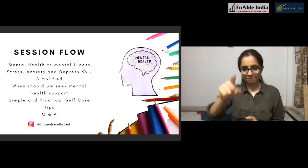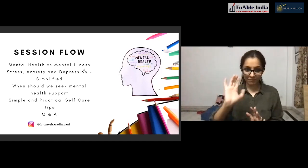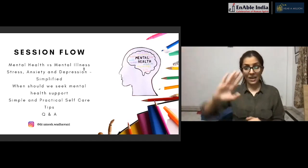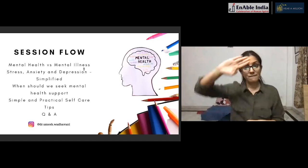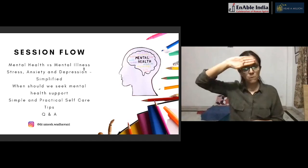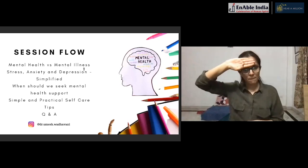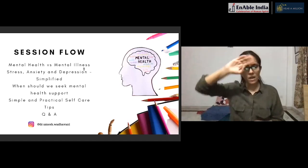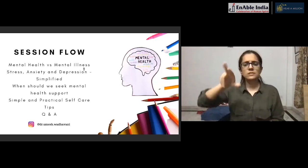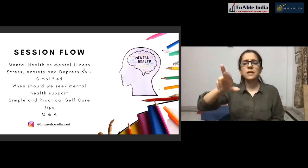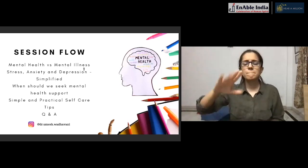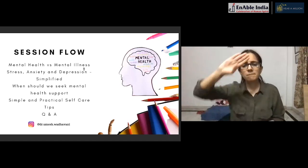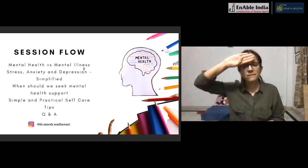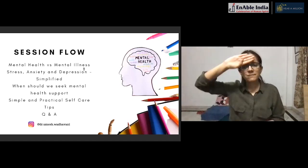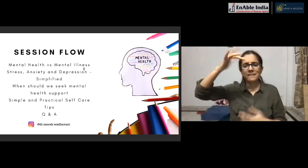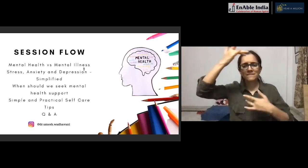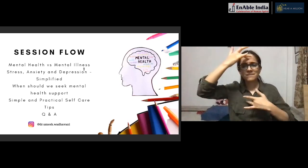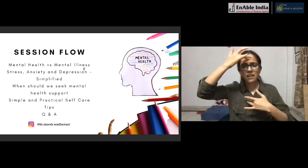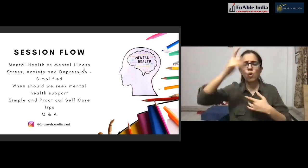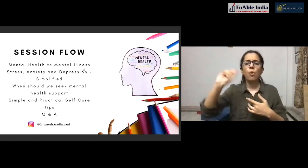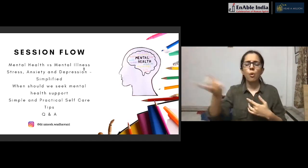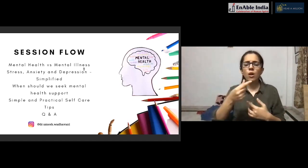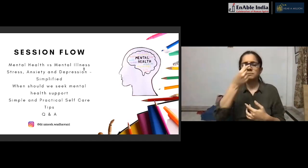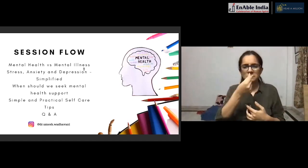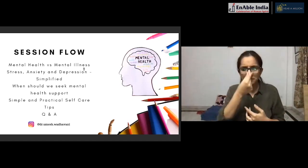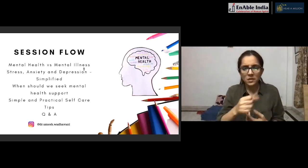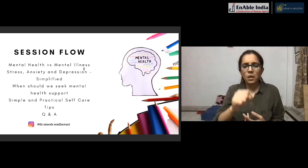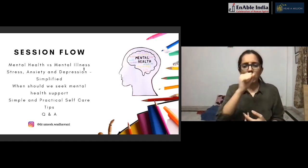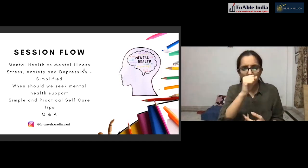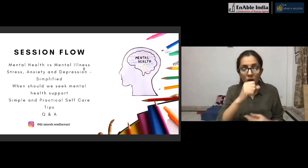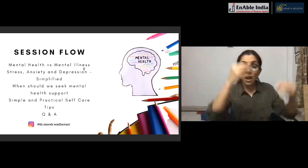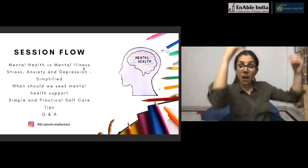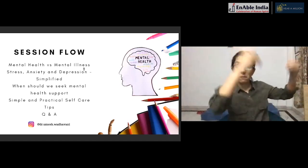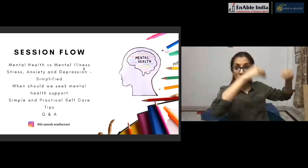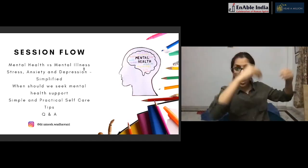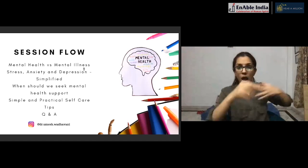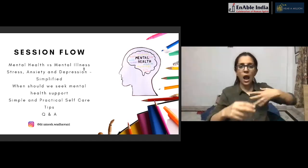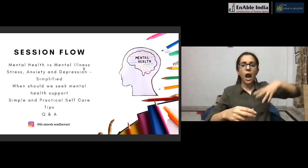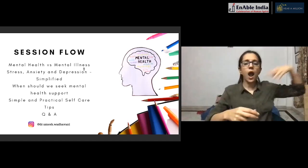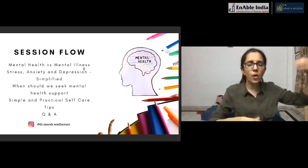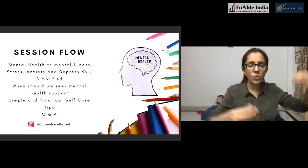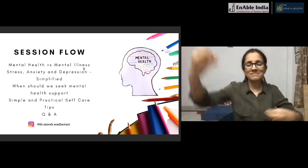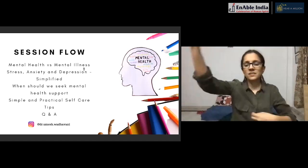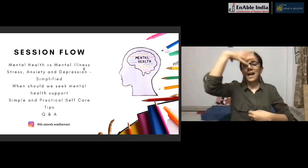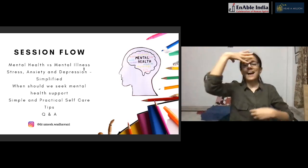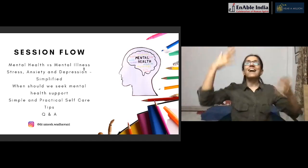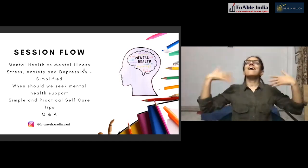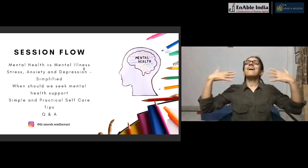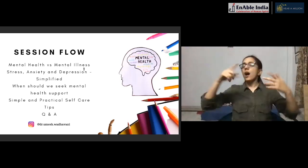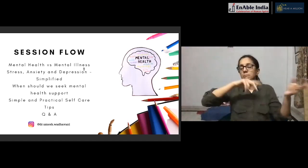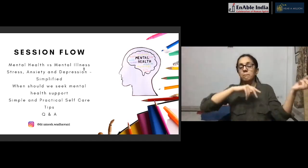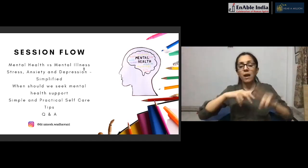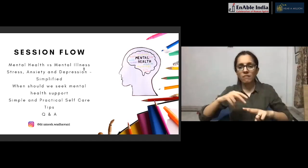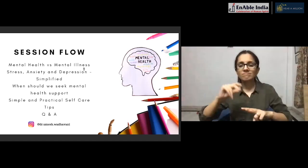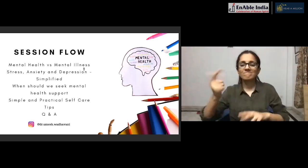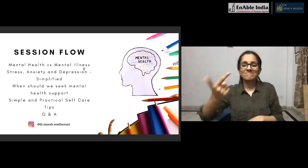fever is something that can happen in common cold. It is raining and you went outside and showered in a rain, and you come home and you